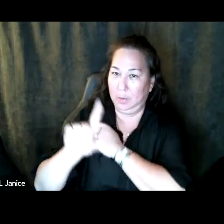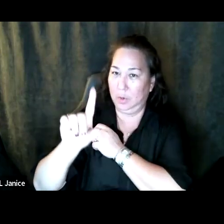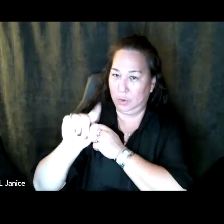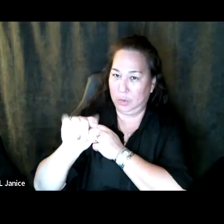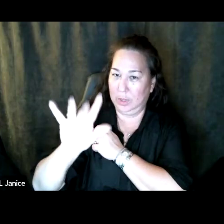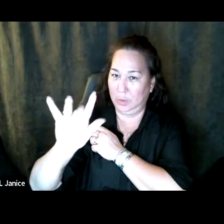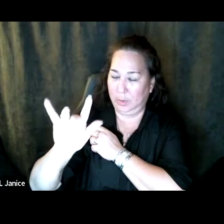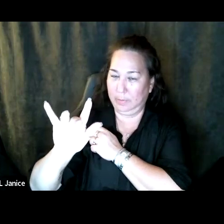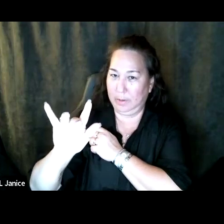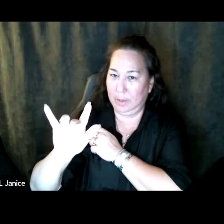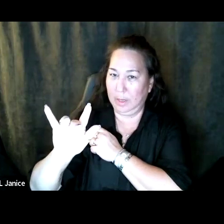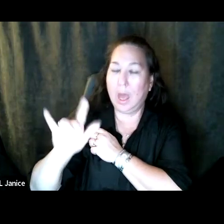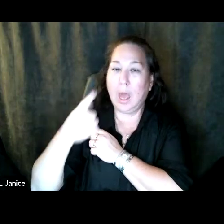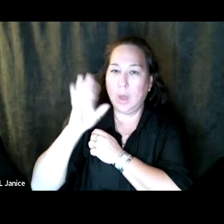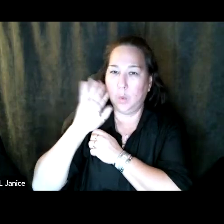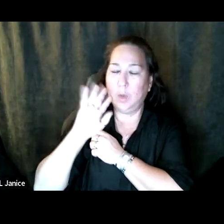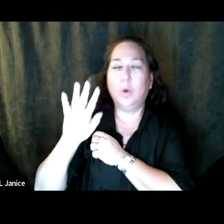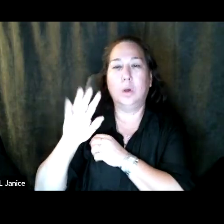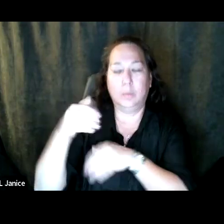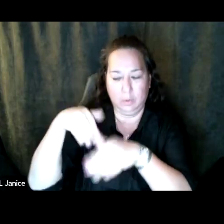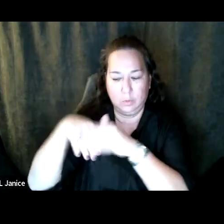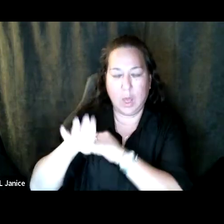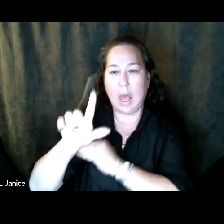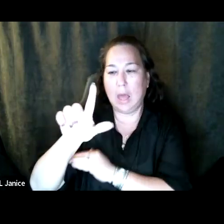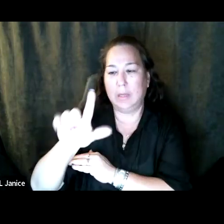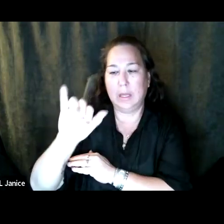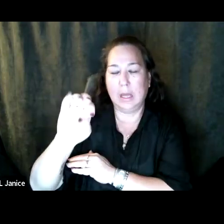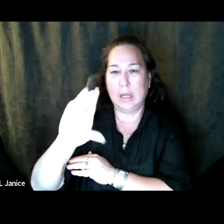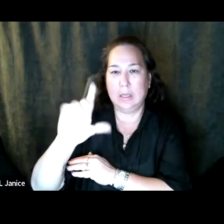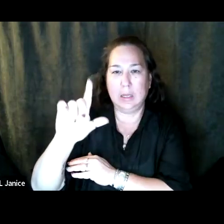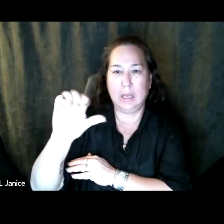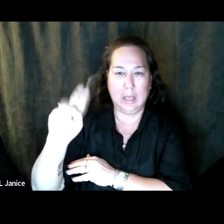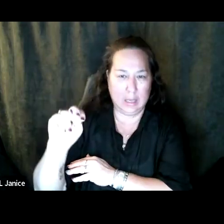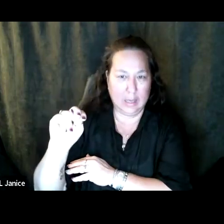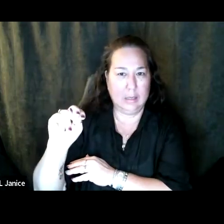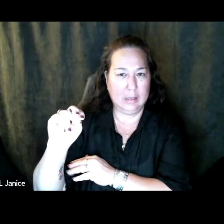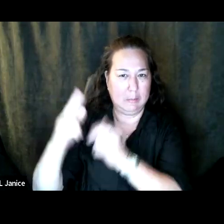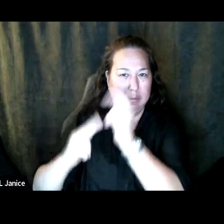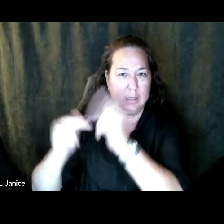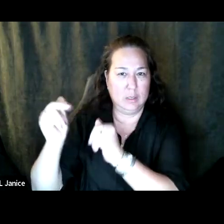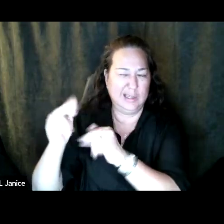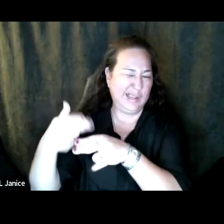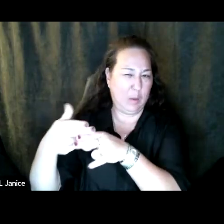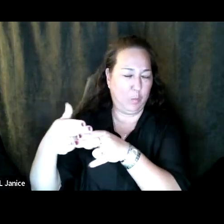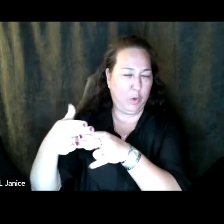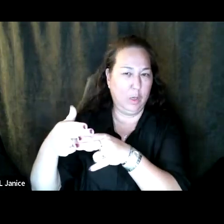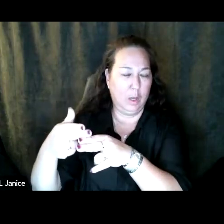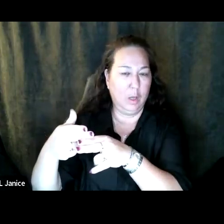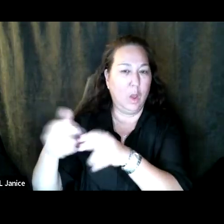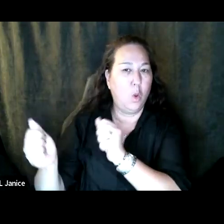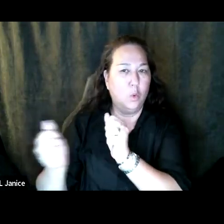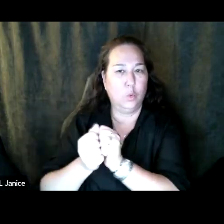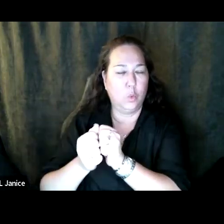the Lincoln Building temporarily until we, along with the superintendent and the mayor's office, find